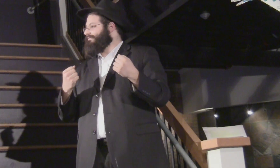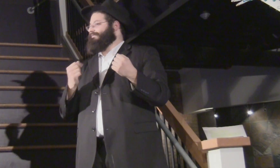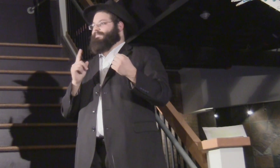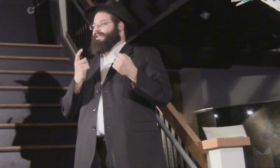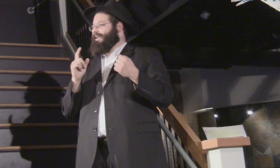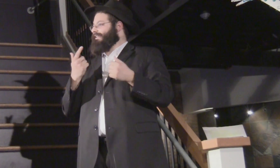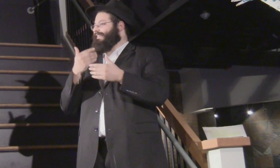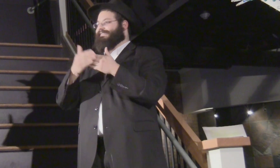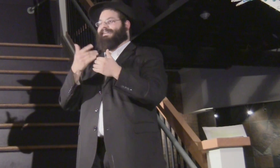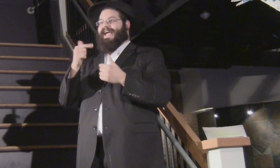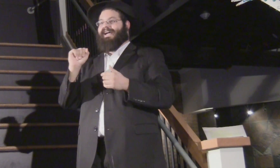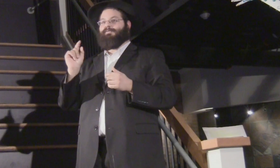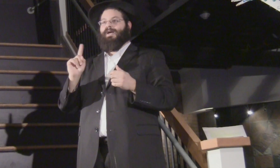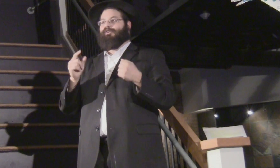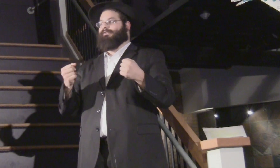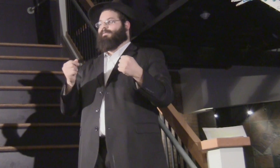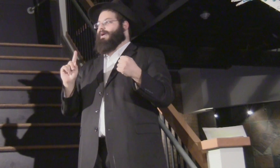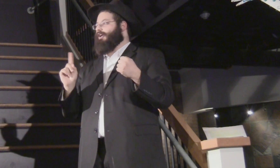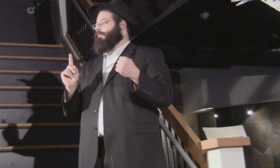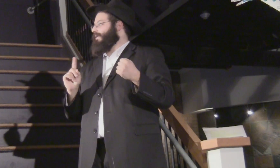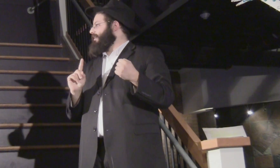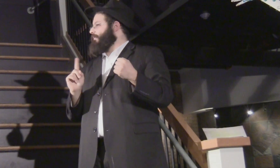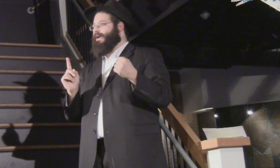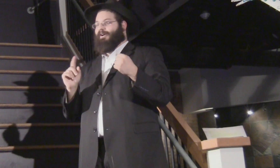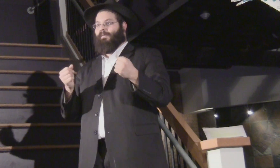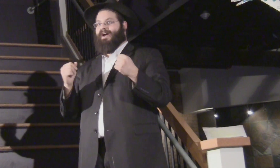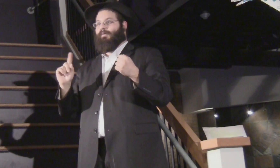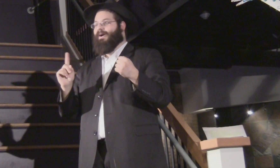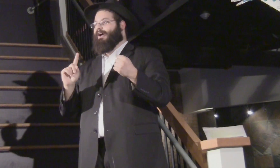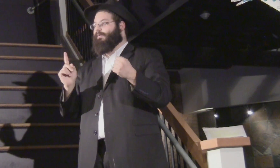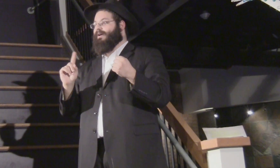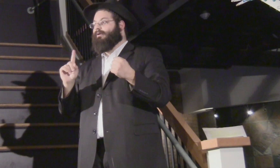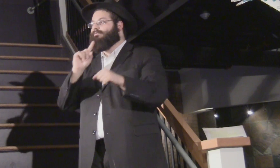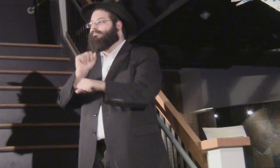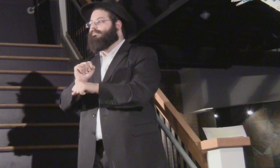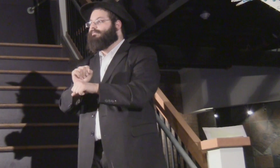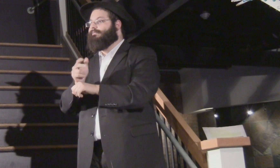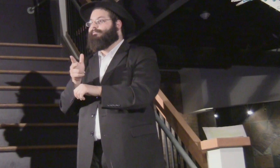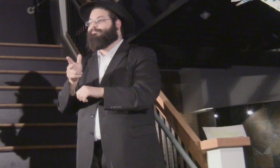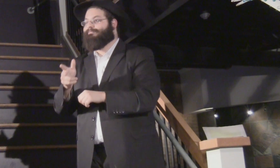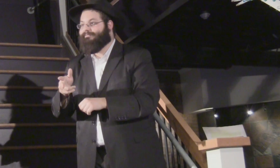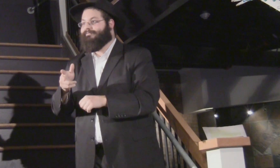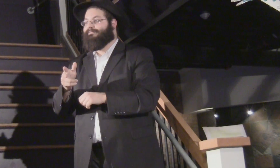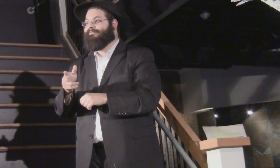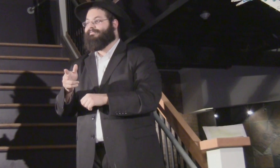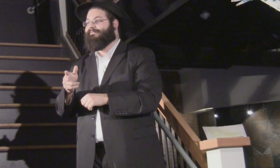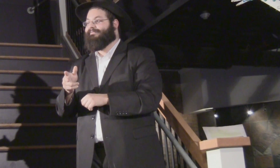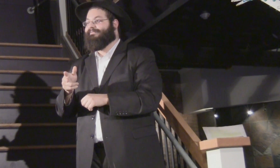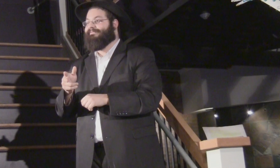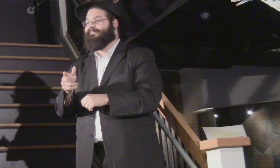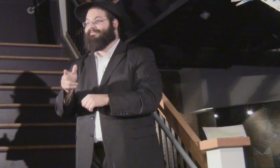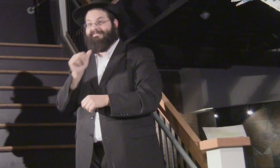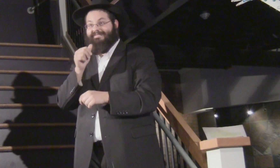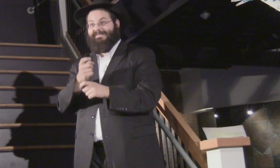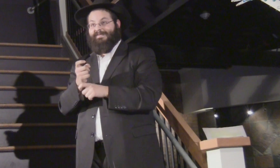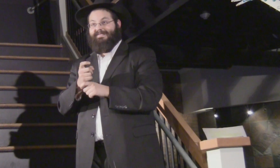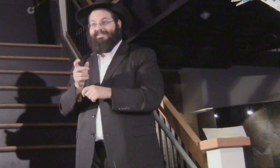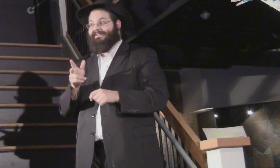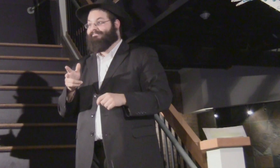thinking. I was like, well, wow, where's gas? Where am I going to get gas? Well, I didn't know. I'm